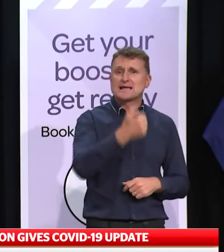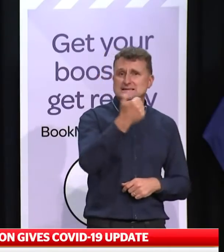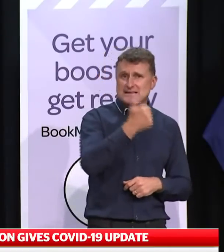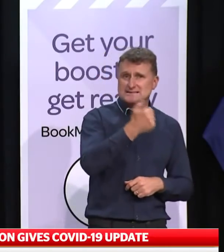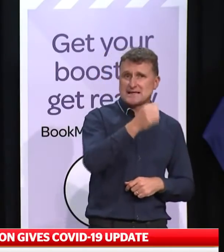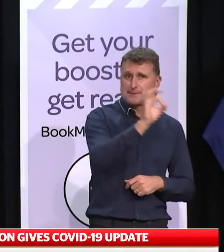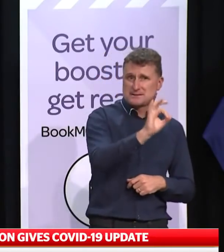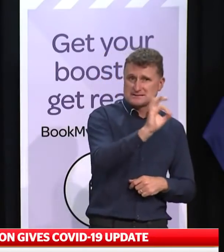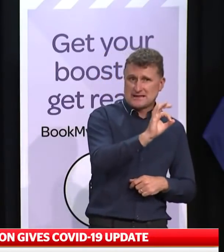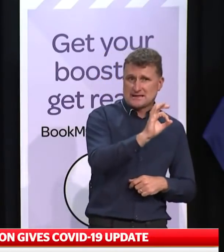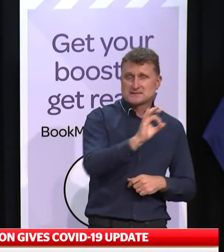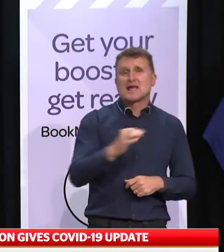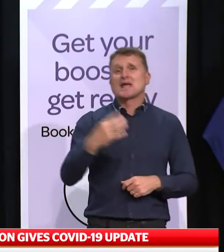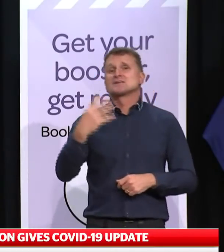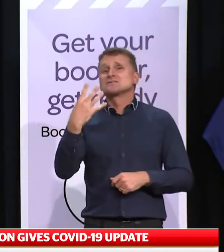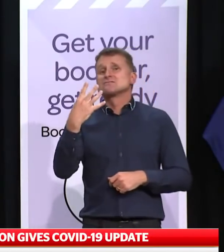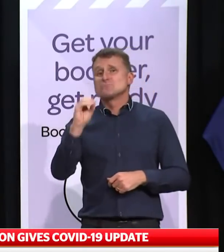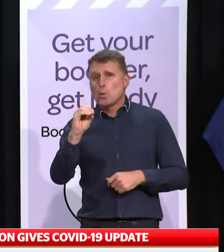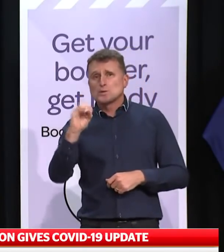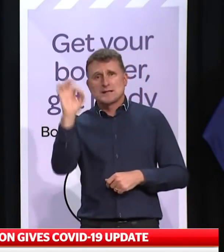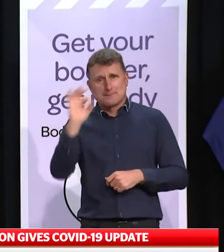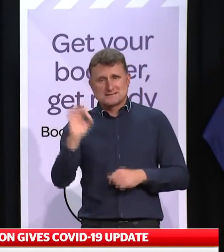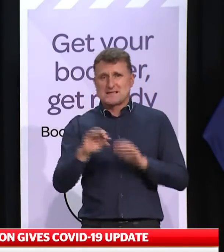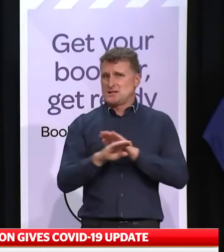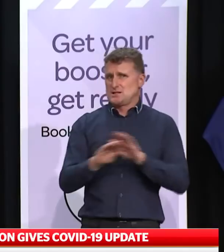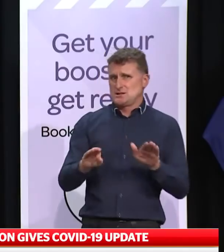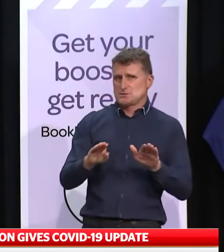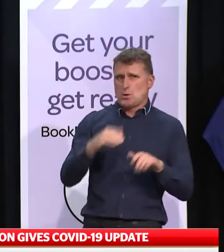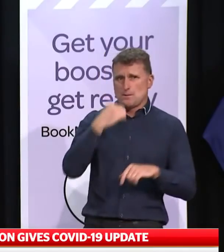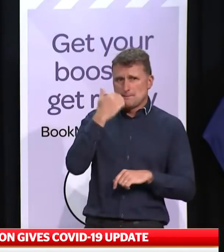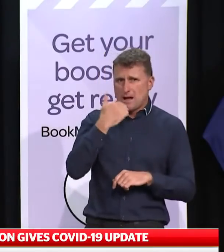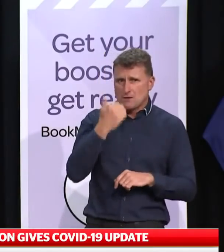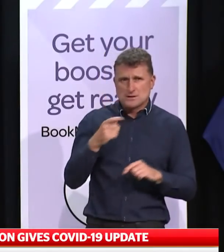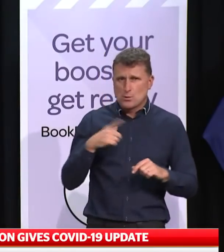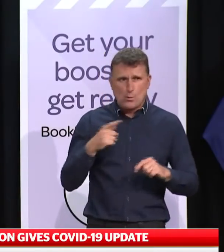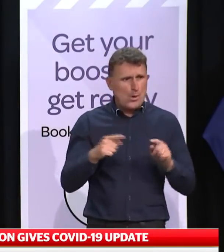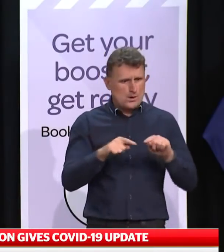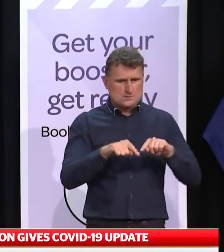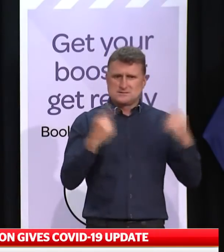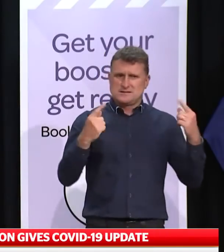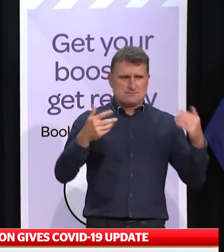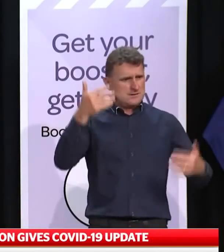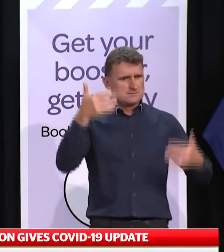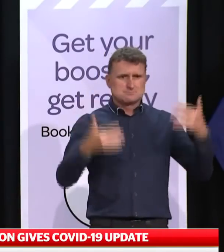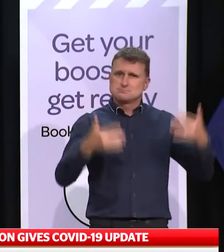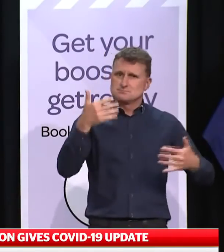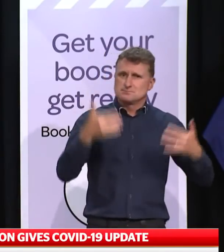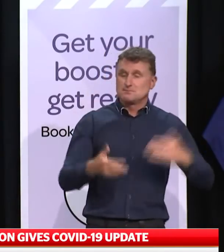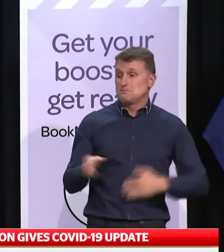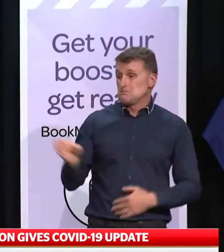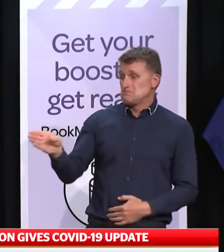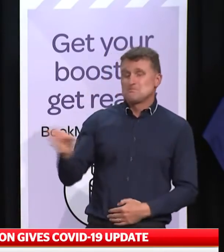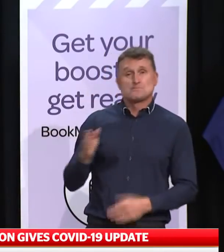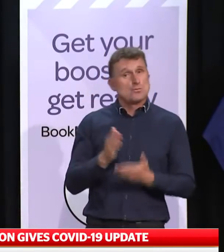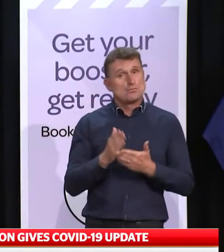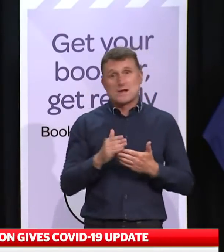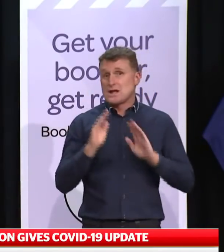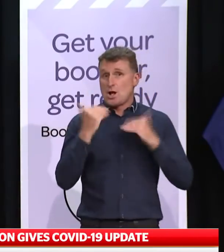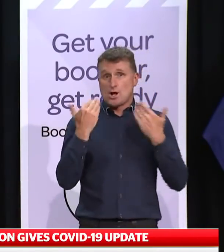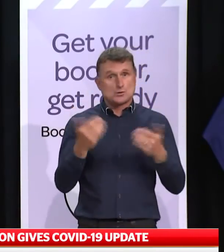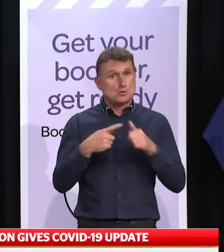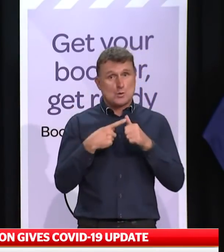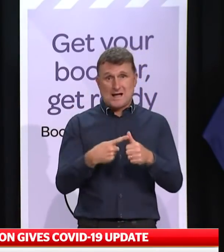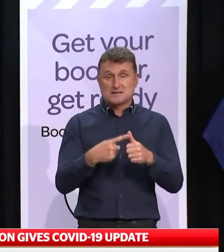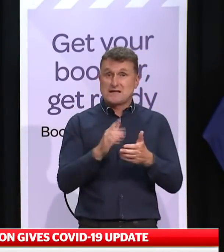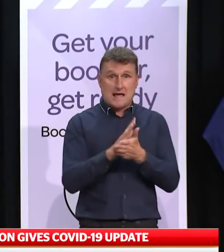and 40% non-Māori. Why is there such a big discrepancy? I really don't know the answer to that question. I'm very happy to go to the